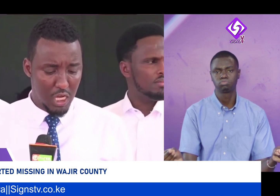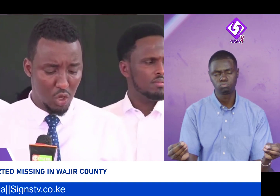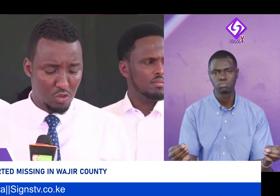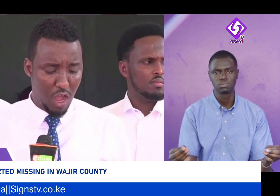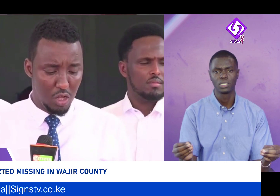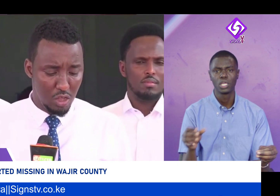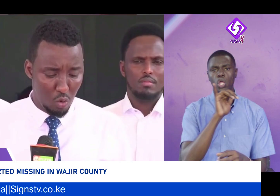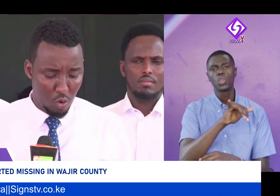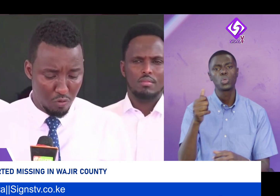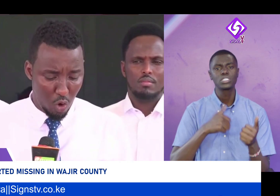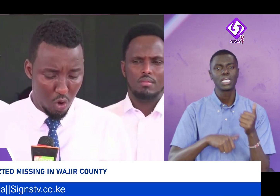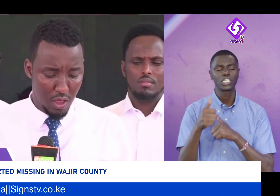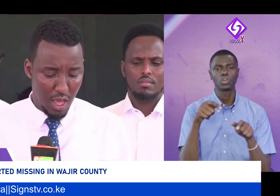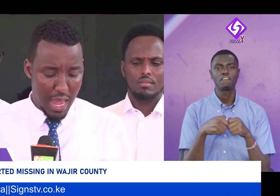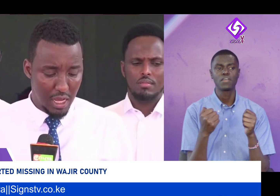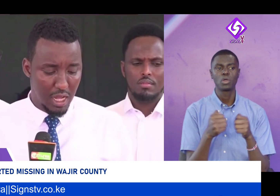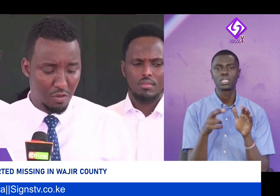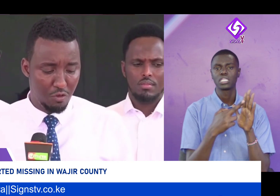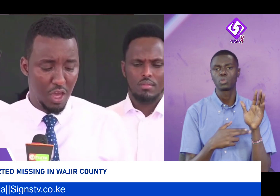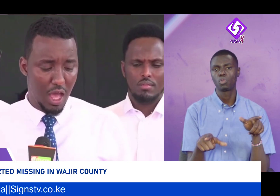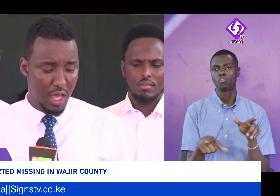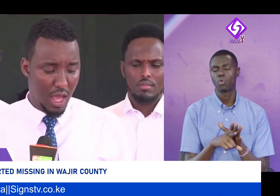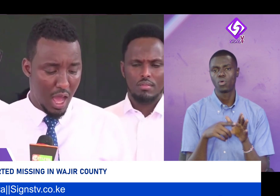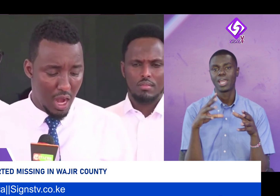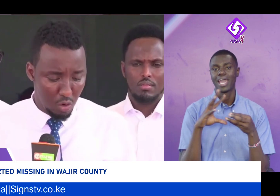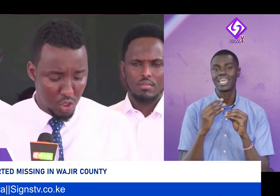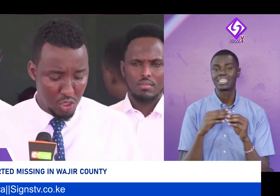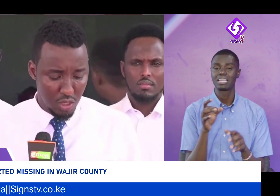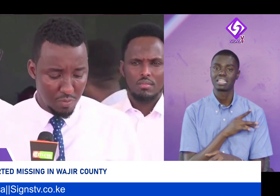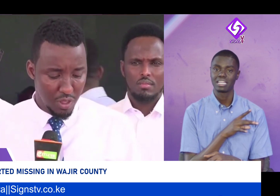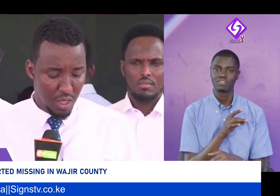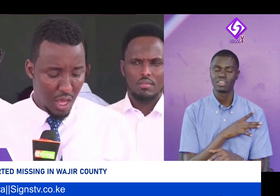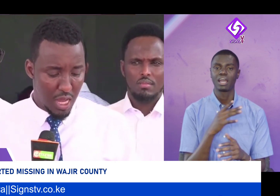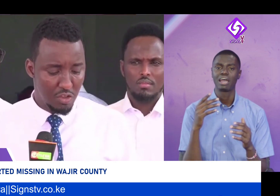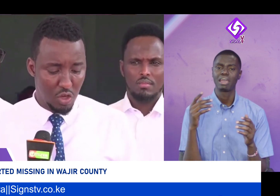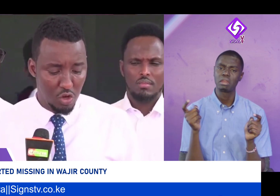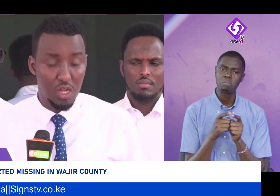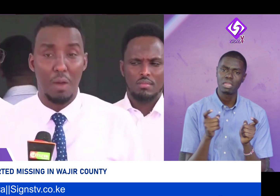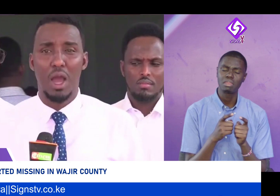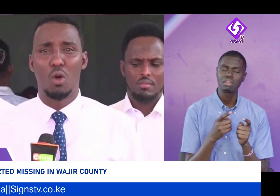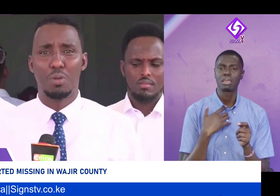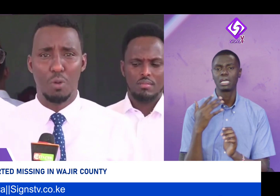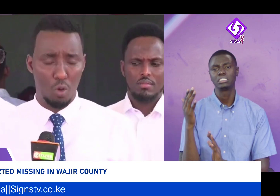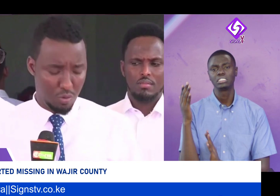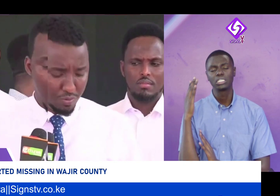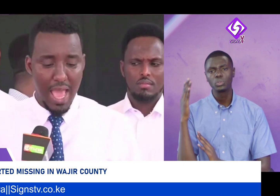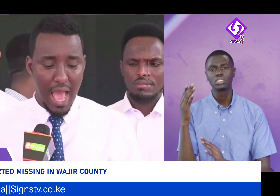actions violate the rule of law and create fear and anguish and insecurity among our people. I